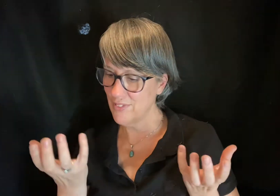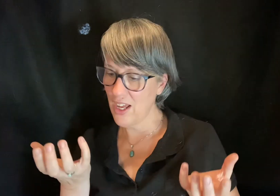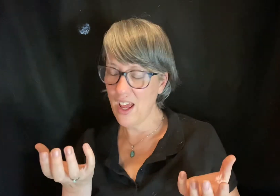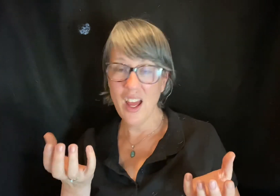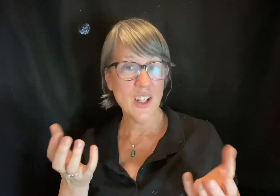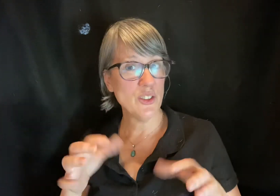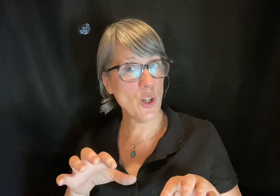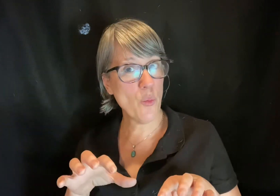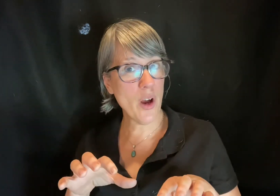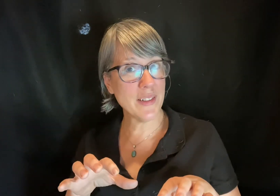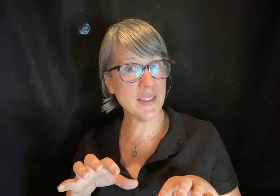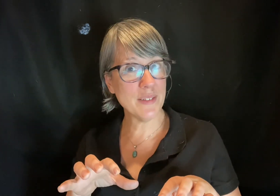Don't want.